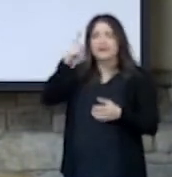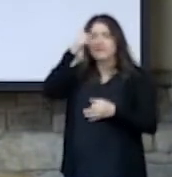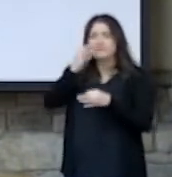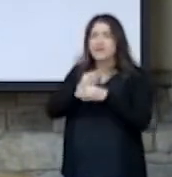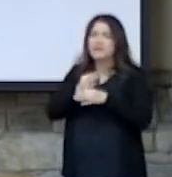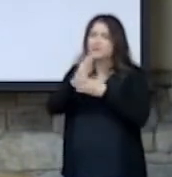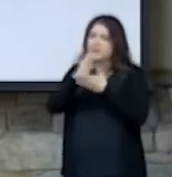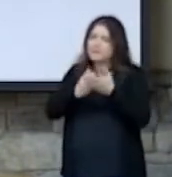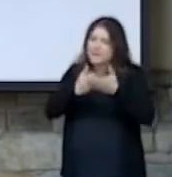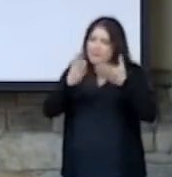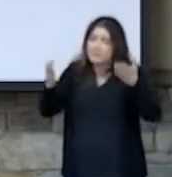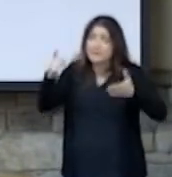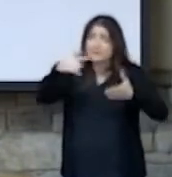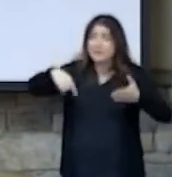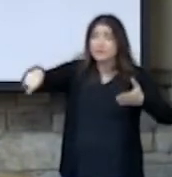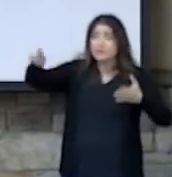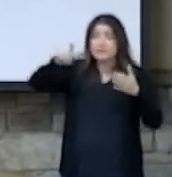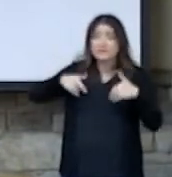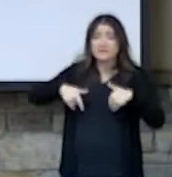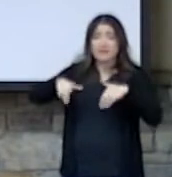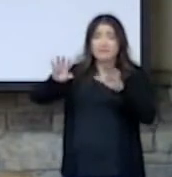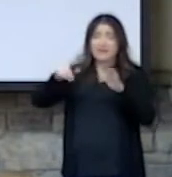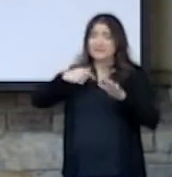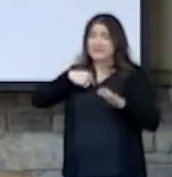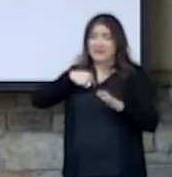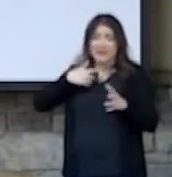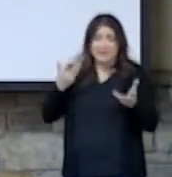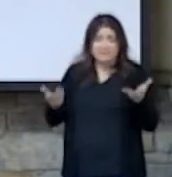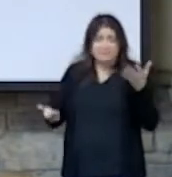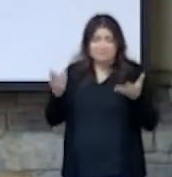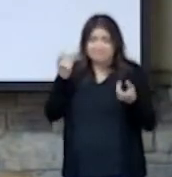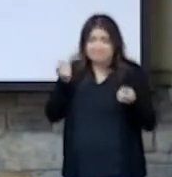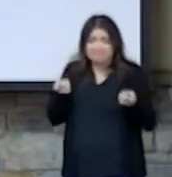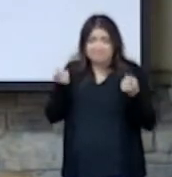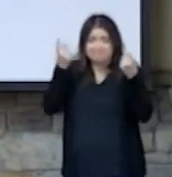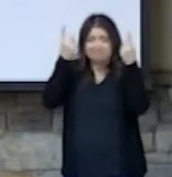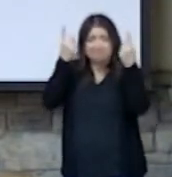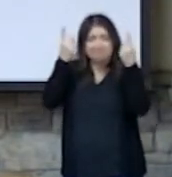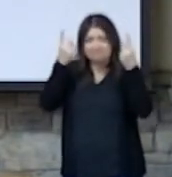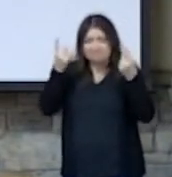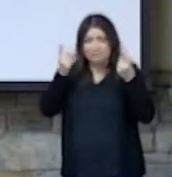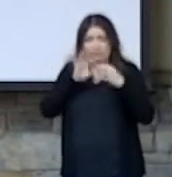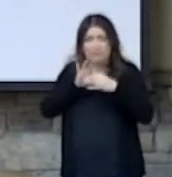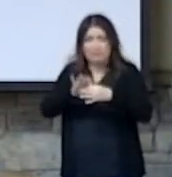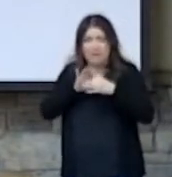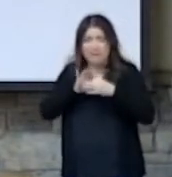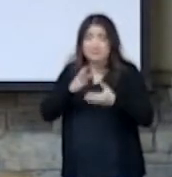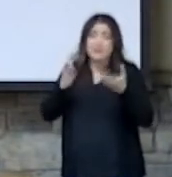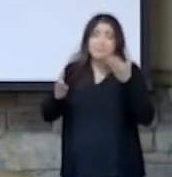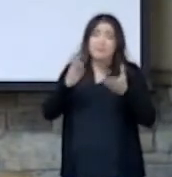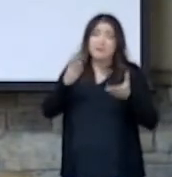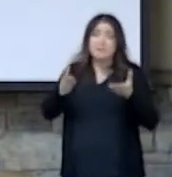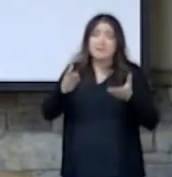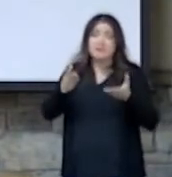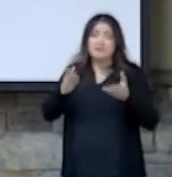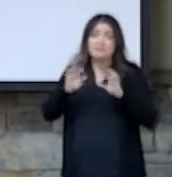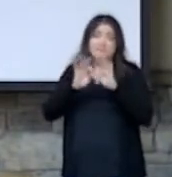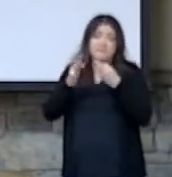you have sacrificed that I might not even be able to comprehend. Maybe for some of you it costs family